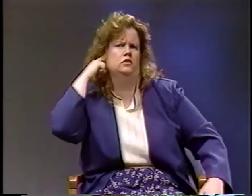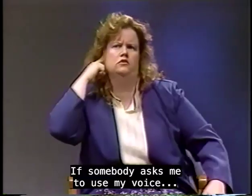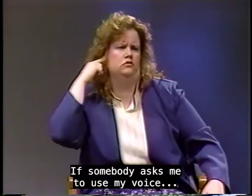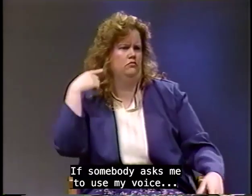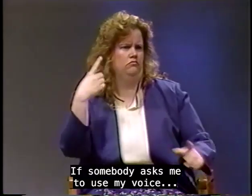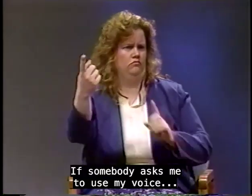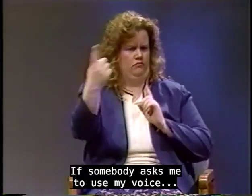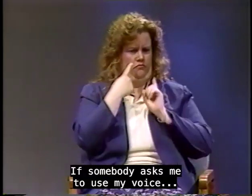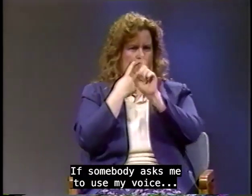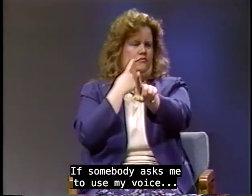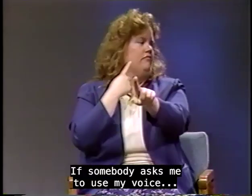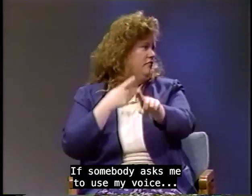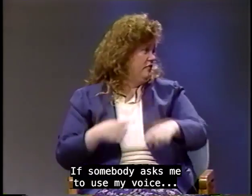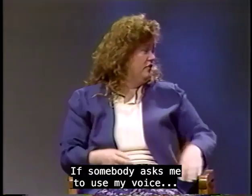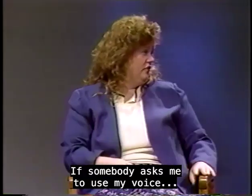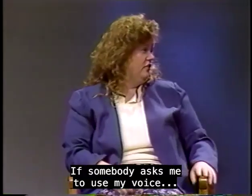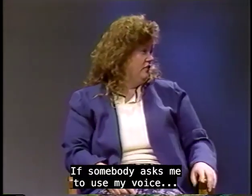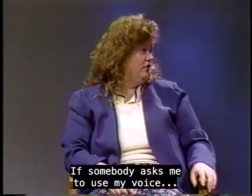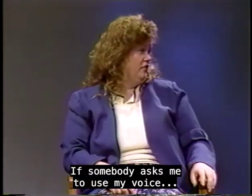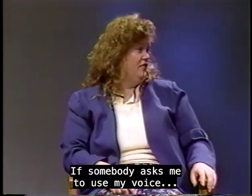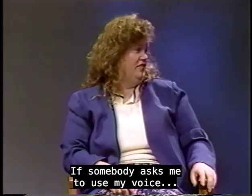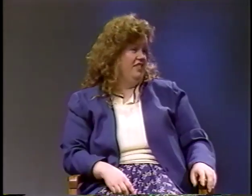If somebody asks me to use my voice,